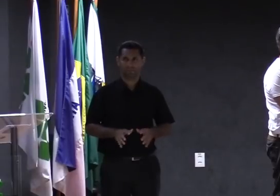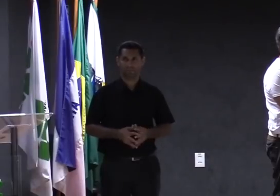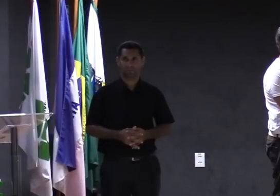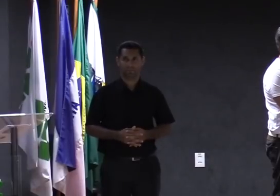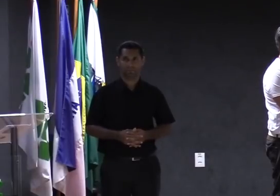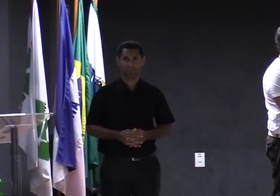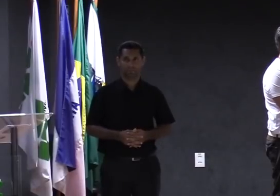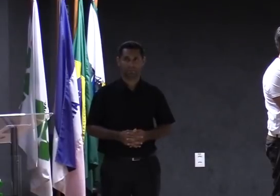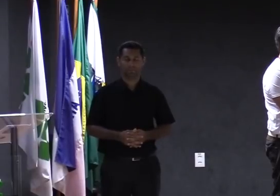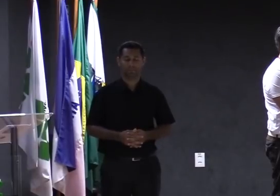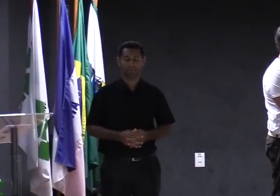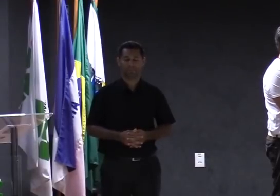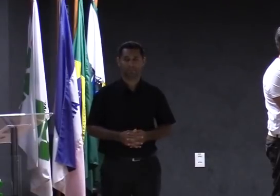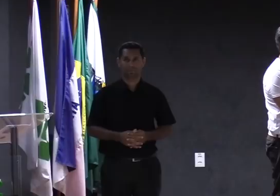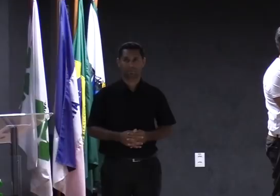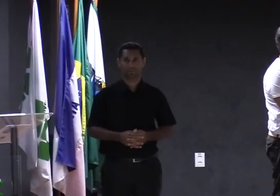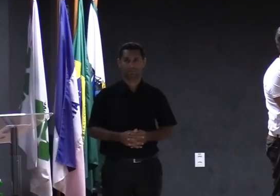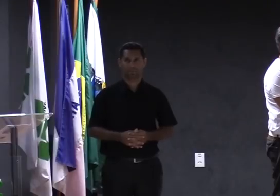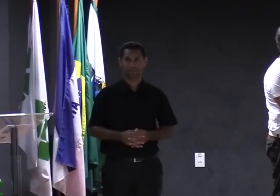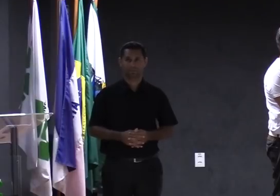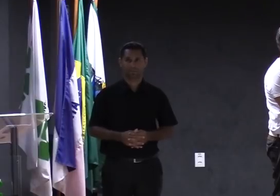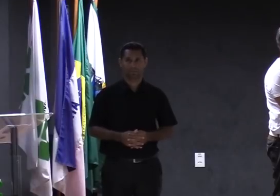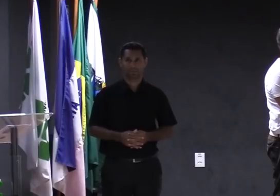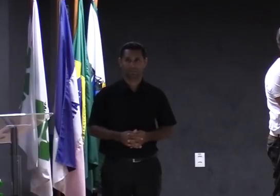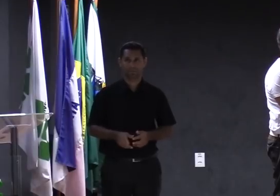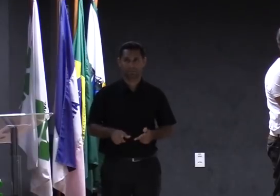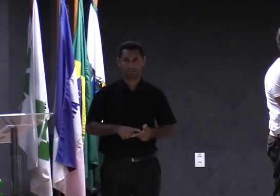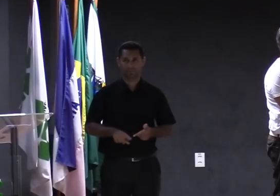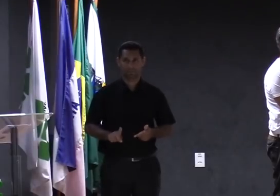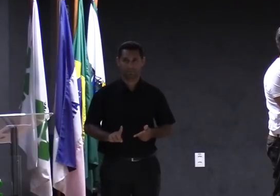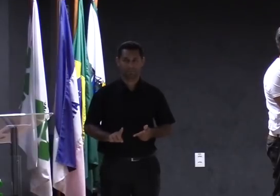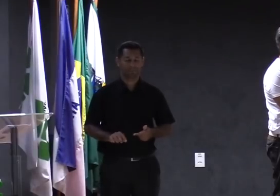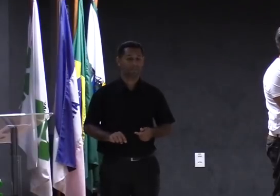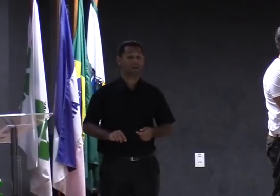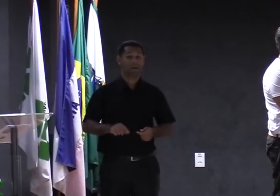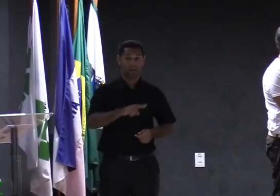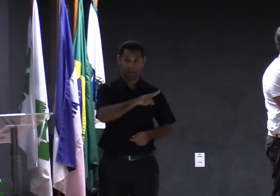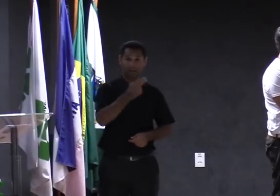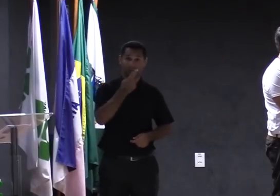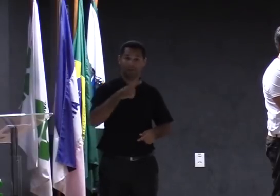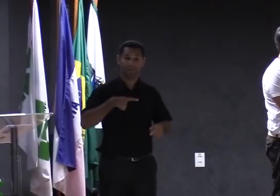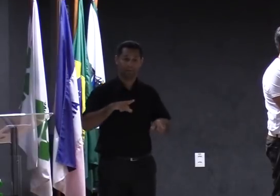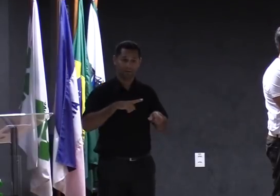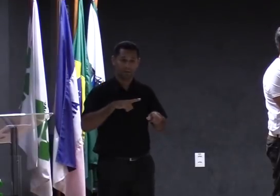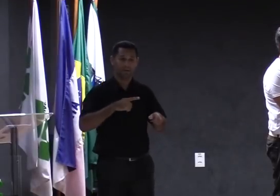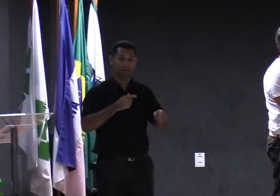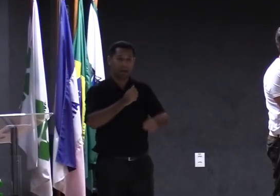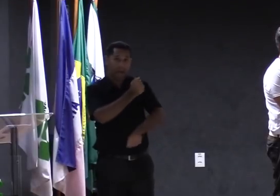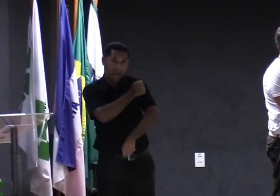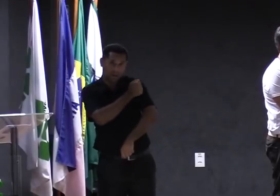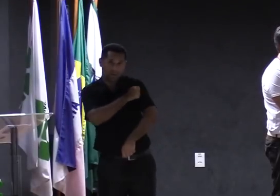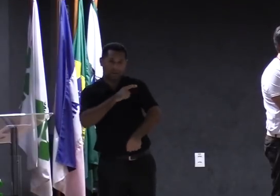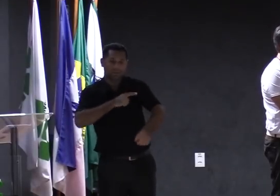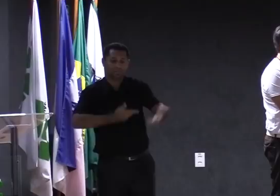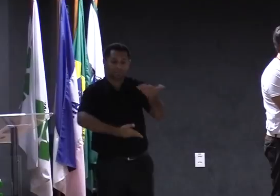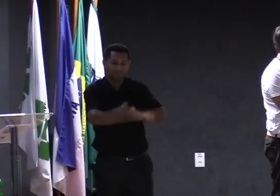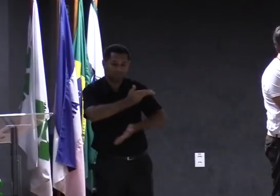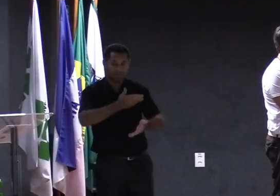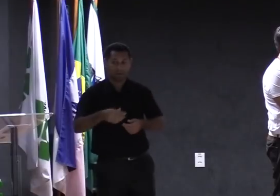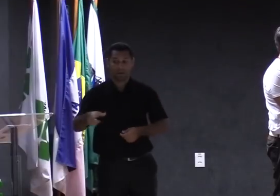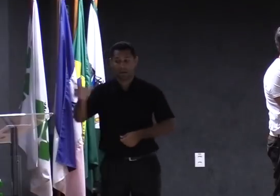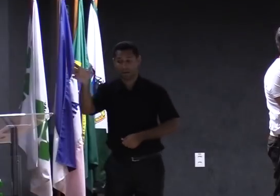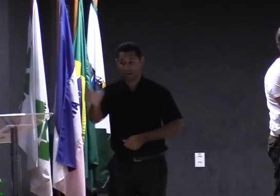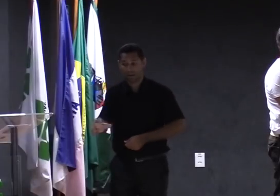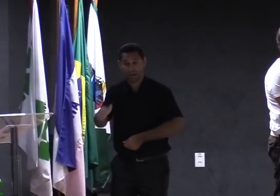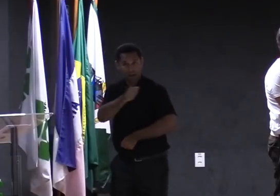free to post them next to the door over there. Ela fala que nós também somos alunos, uma vez que os nossos alunos também nos ensinam. E ela